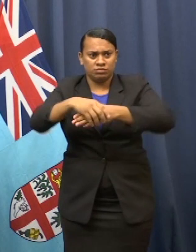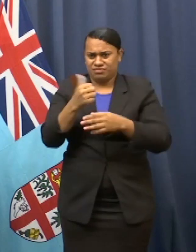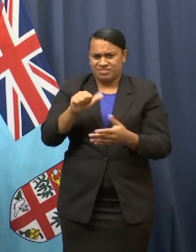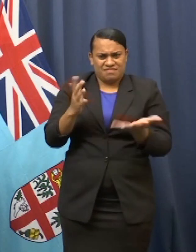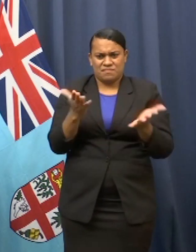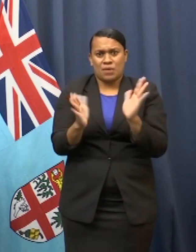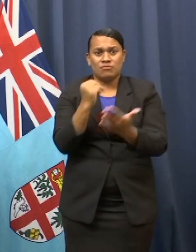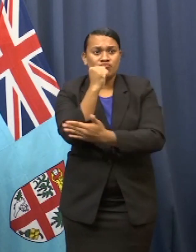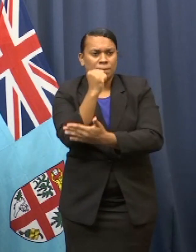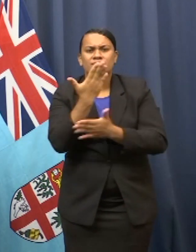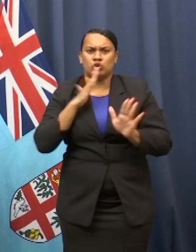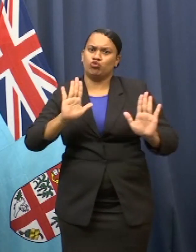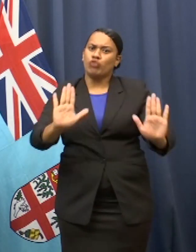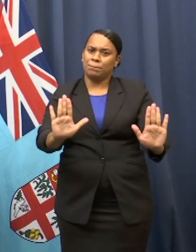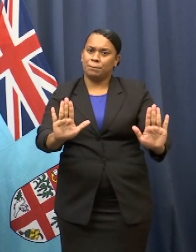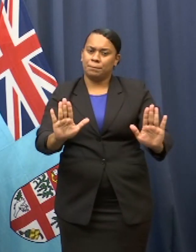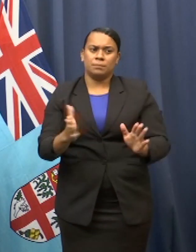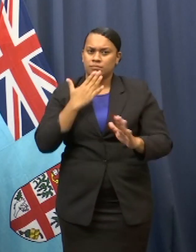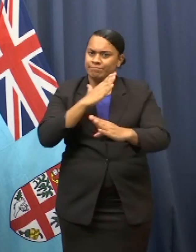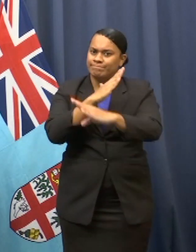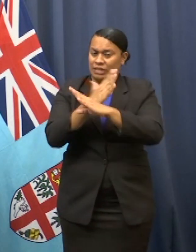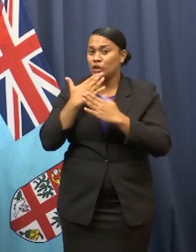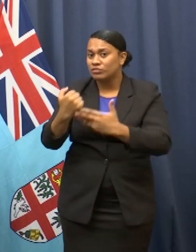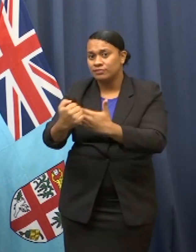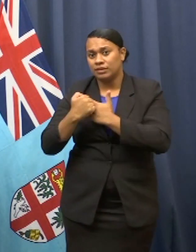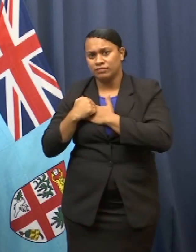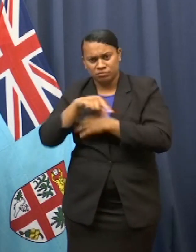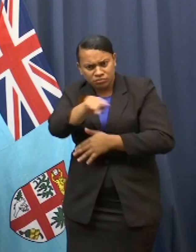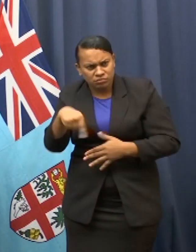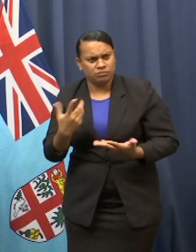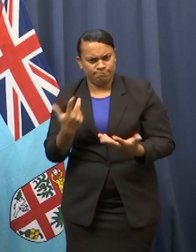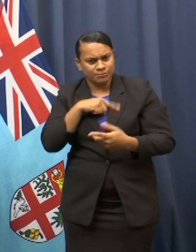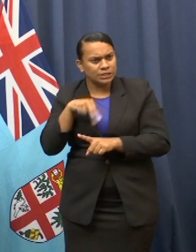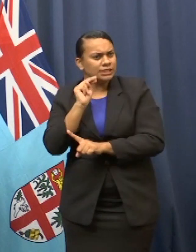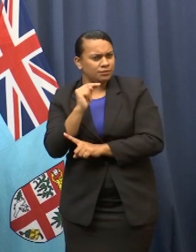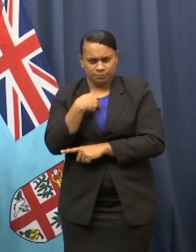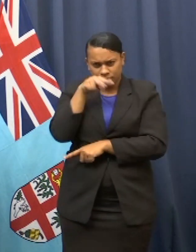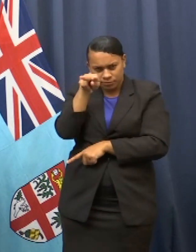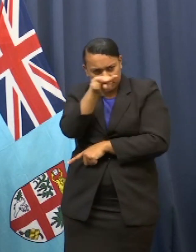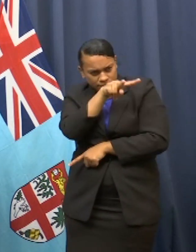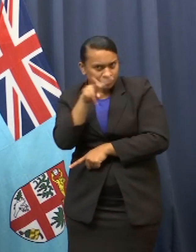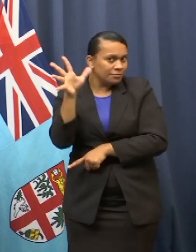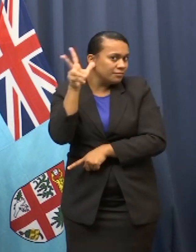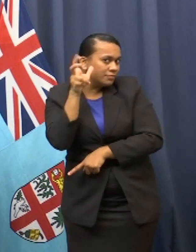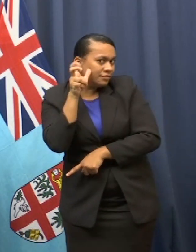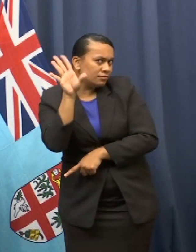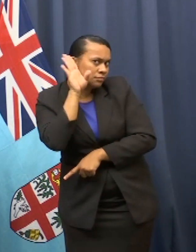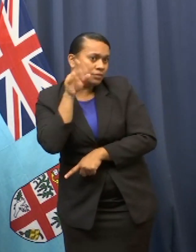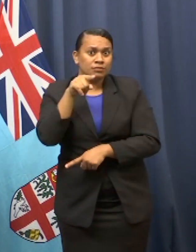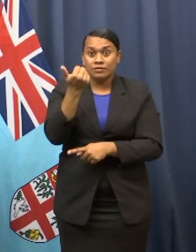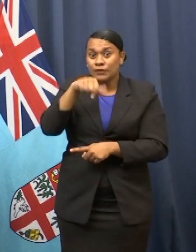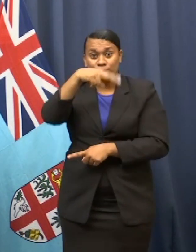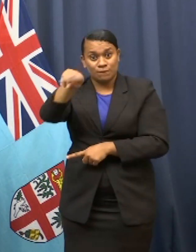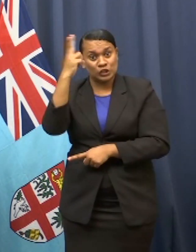safe. We need the eyes and ears of every Fijian on our side at all times. That is the only